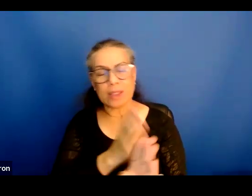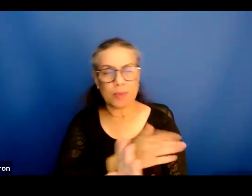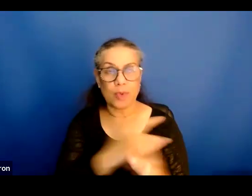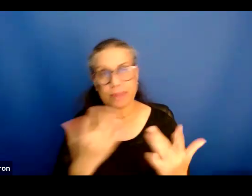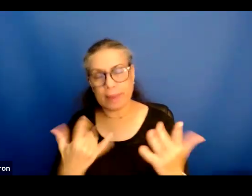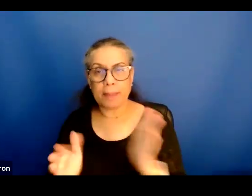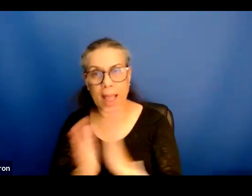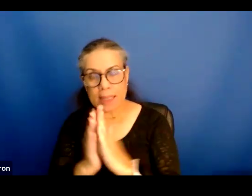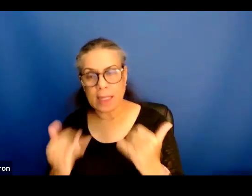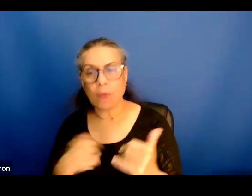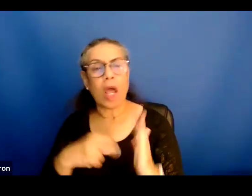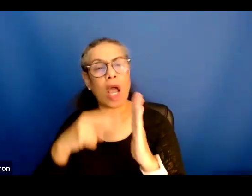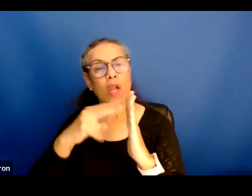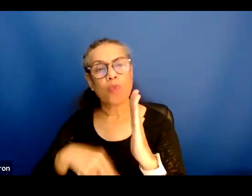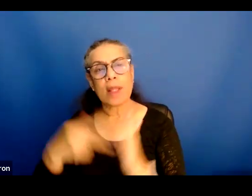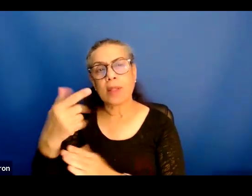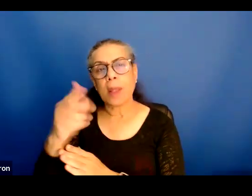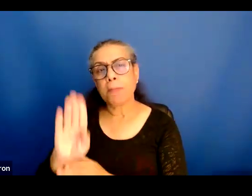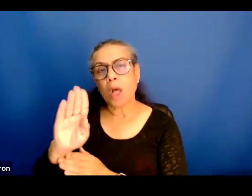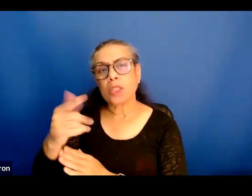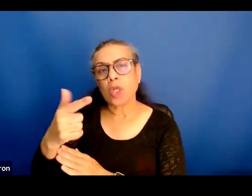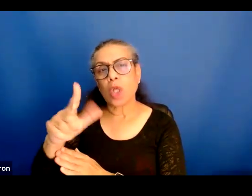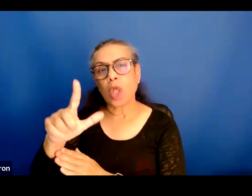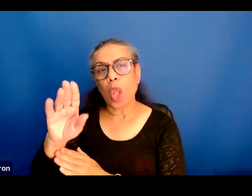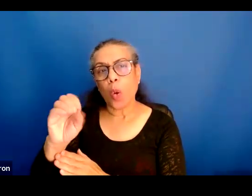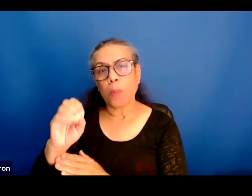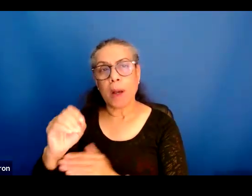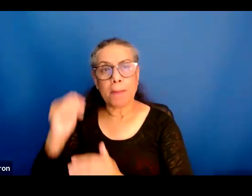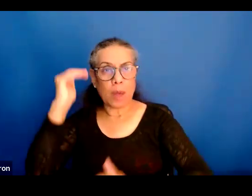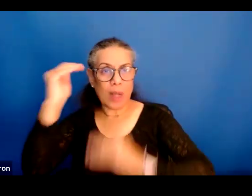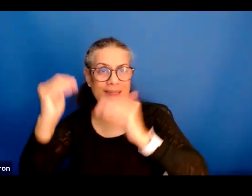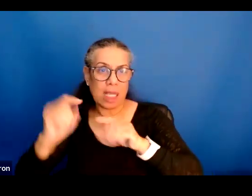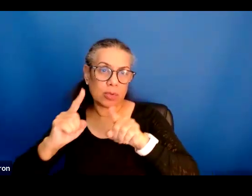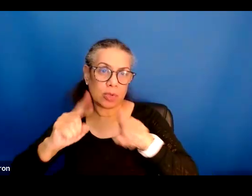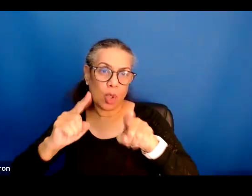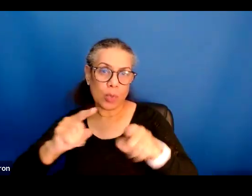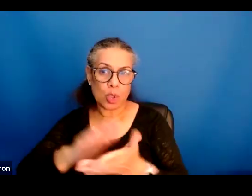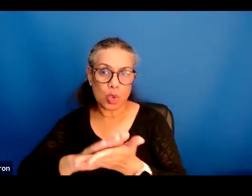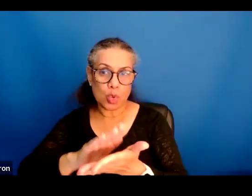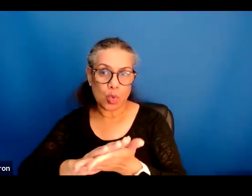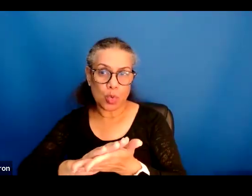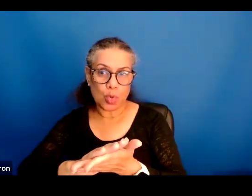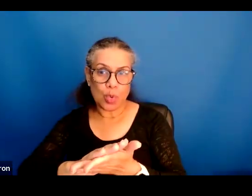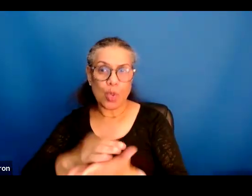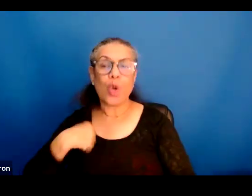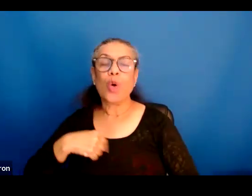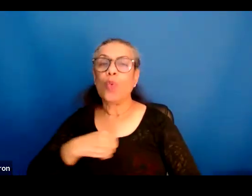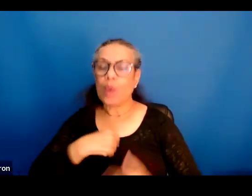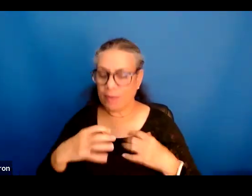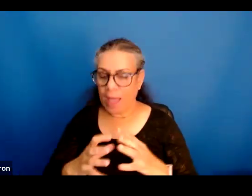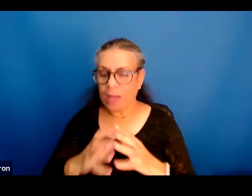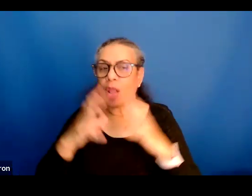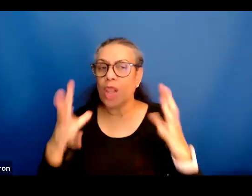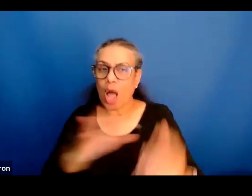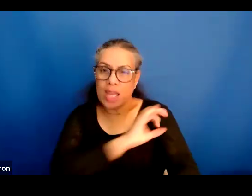now. I've read this Globe piece around adult attendance in our schools, and we have spent a lot of energy